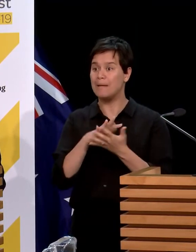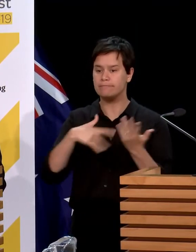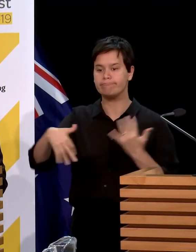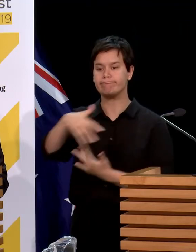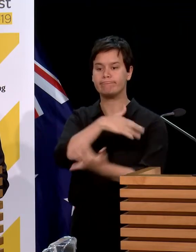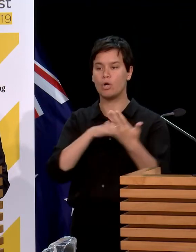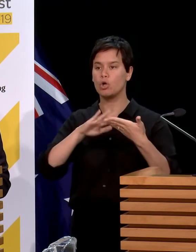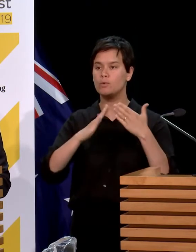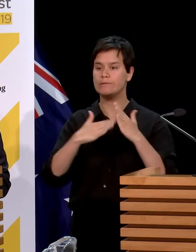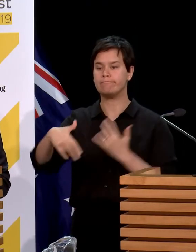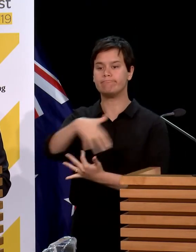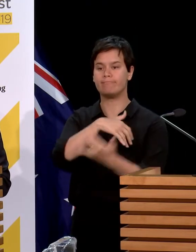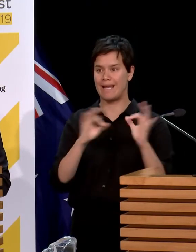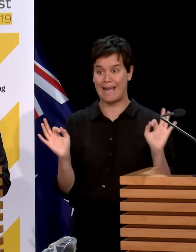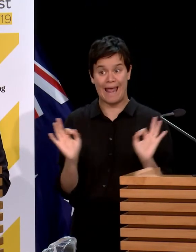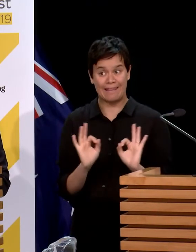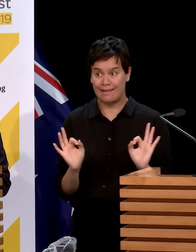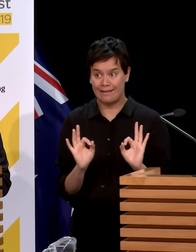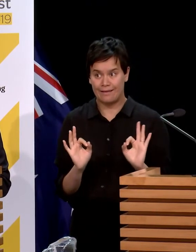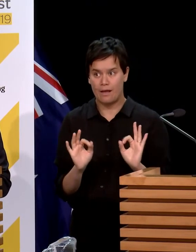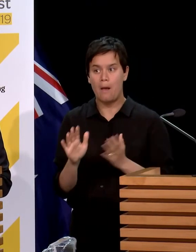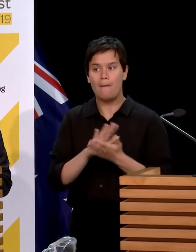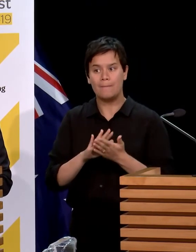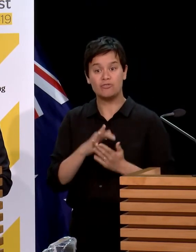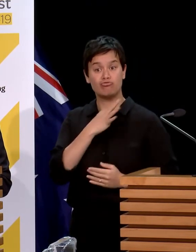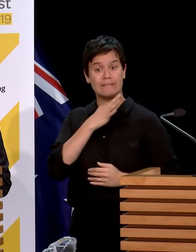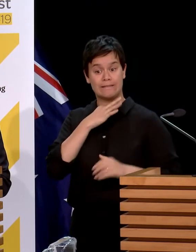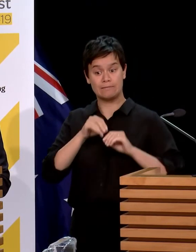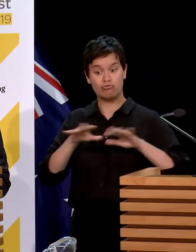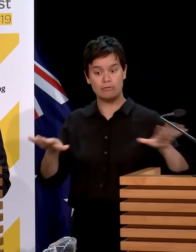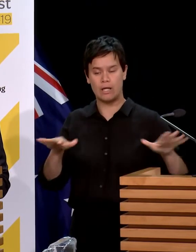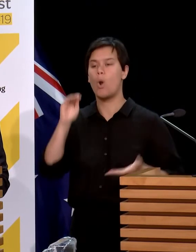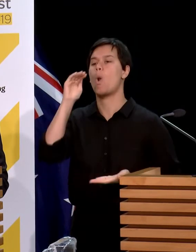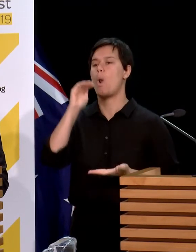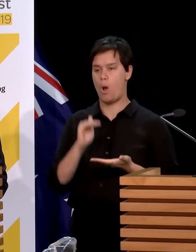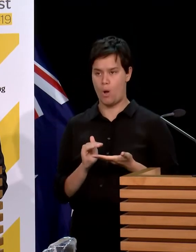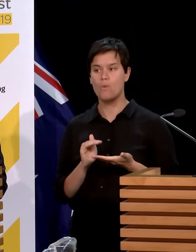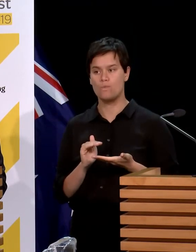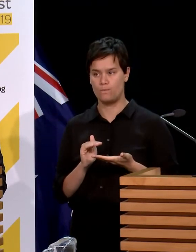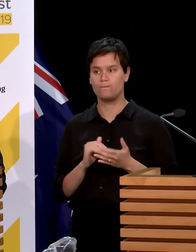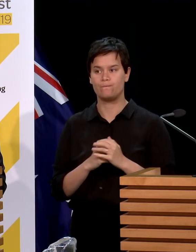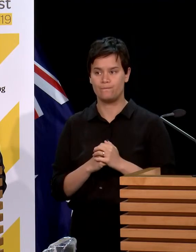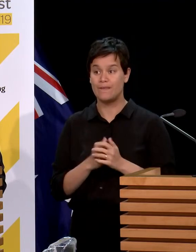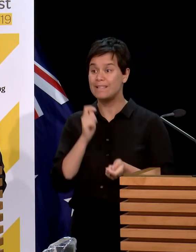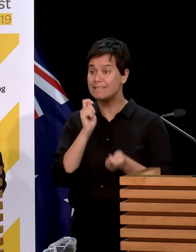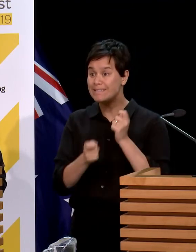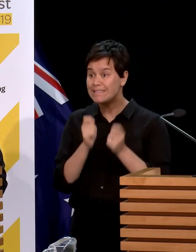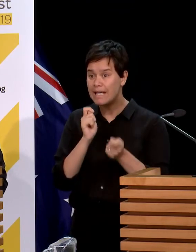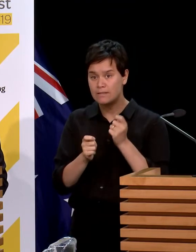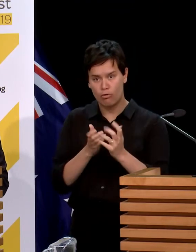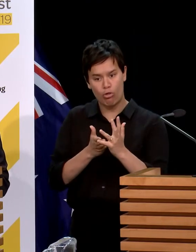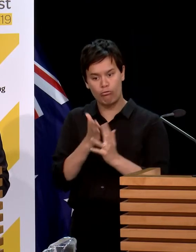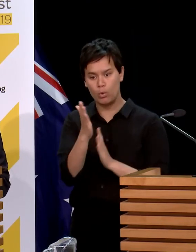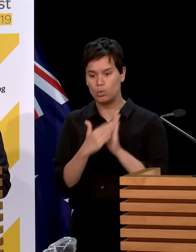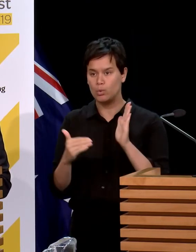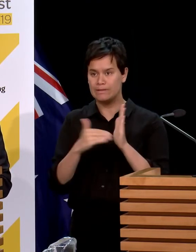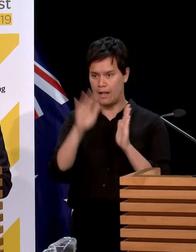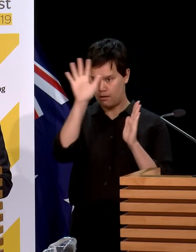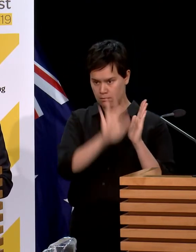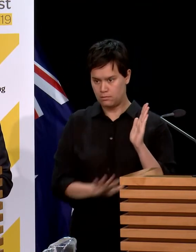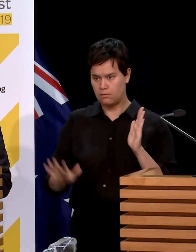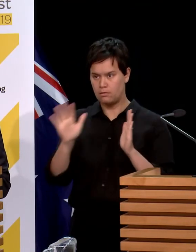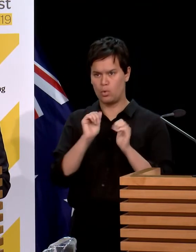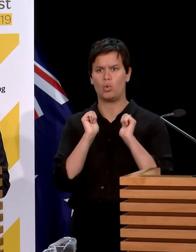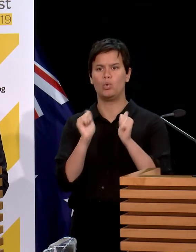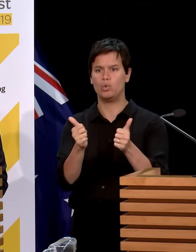additional positive case is very low. Testing rates continue to be very strong across the country. There were a total